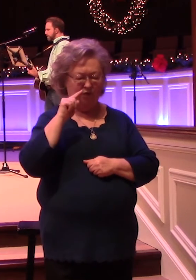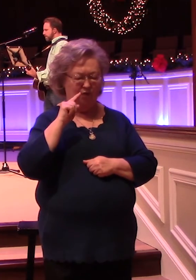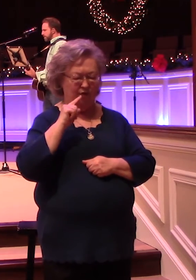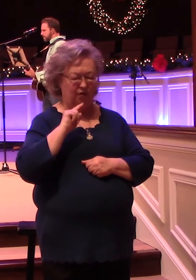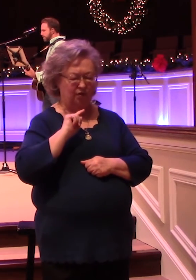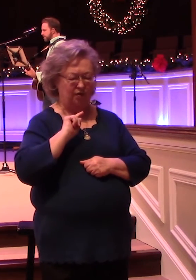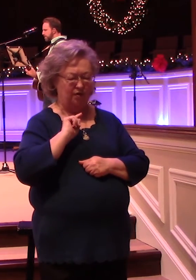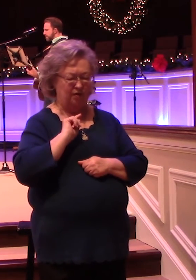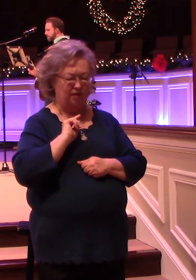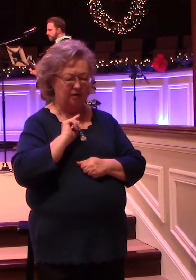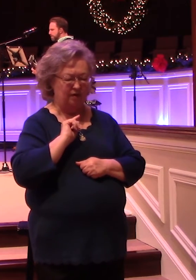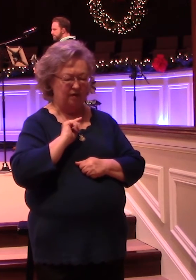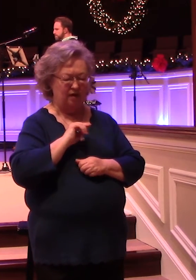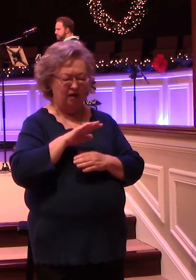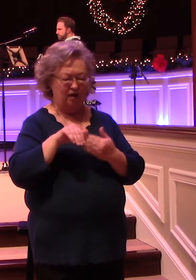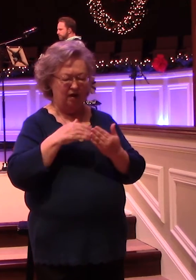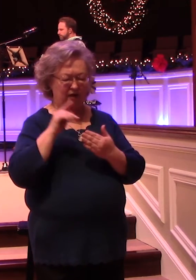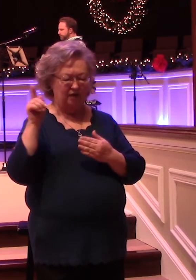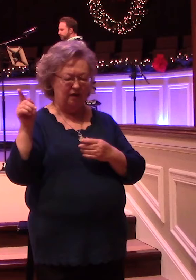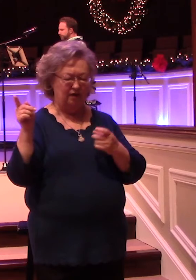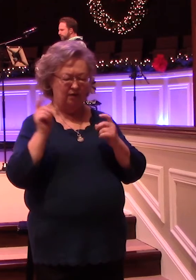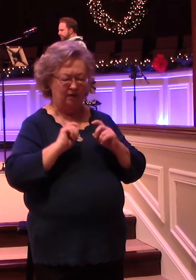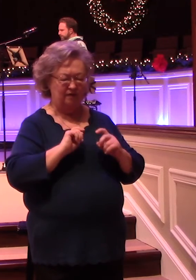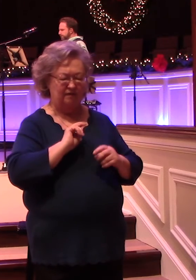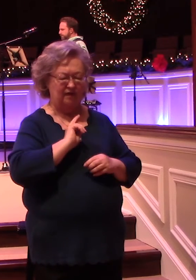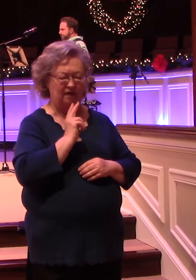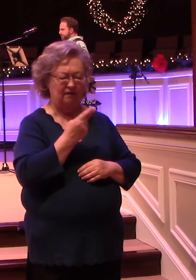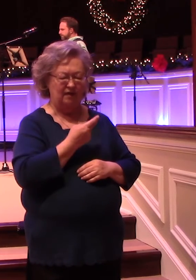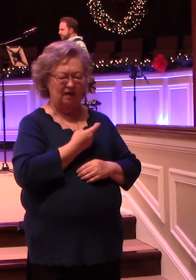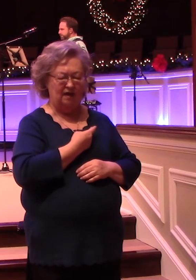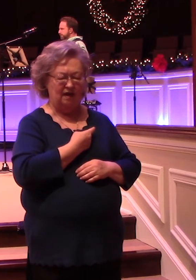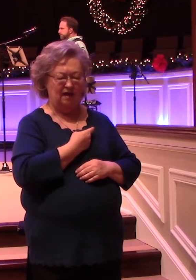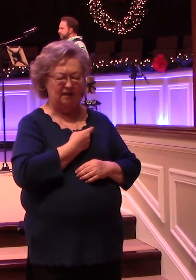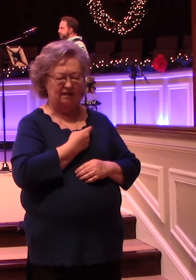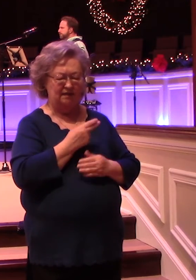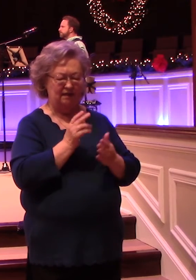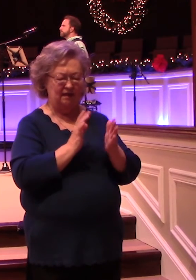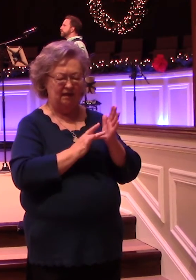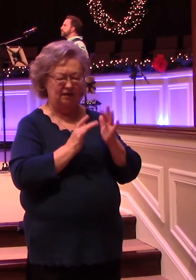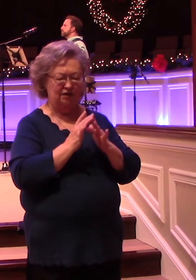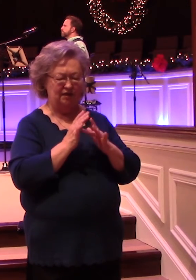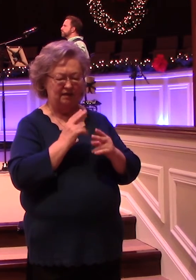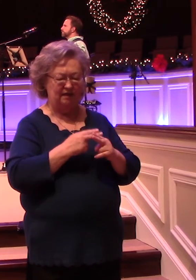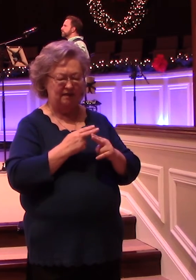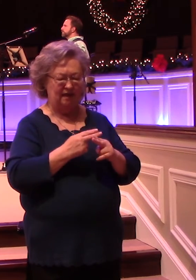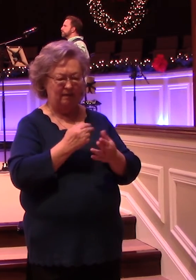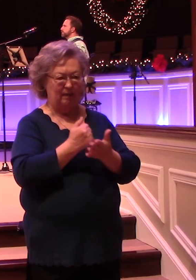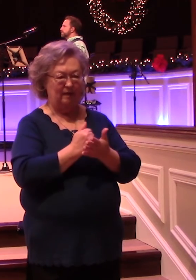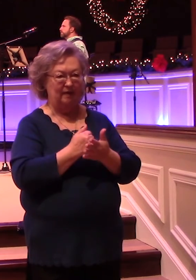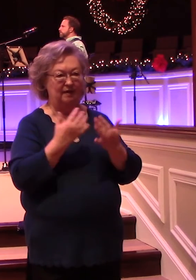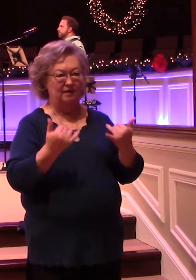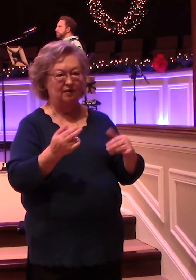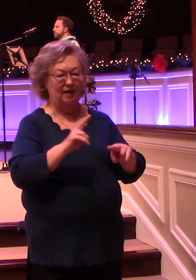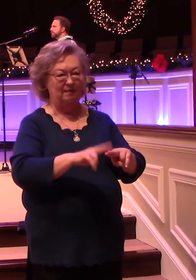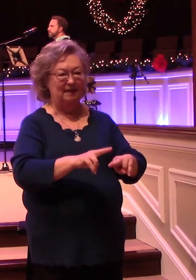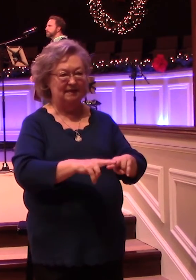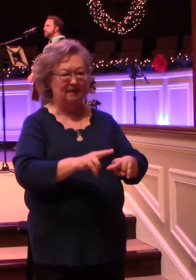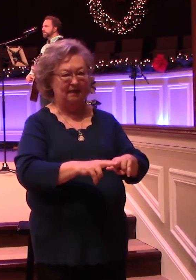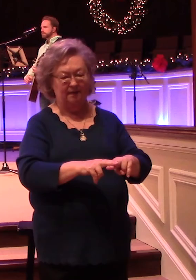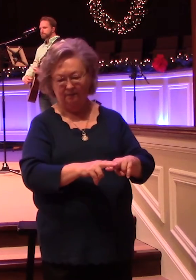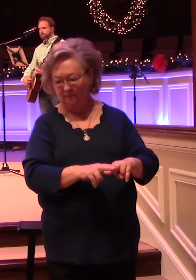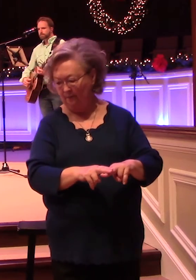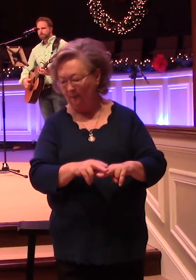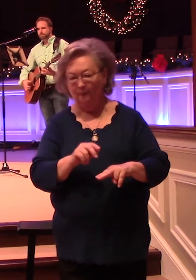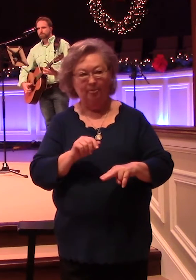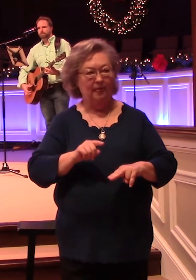because we believe the best is yet to come. In Jesus' name, amen. Amen. Would you be seated? Let me share some things with you. Don't want you to miss out